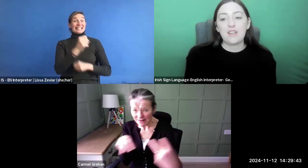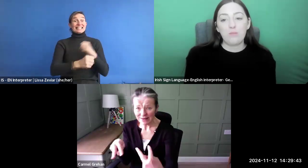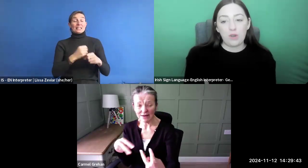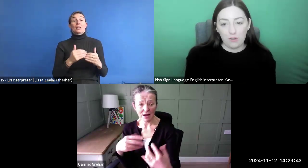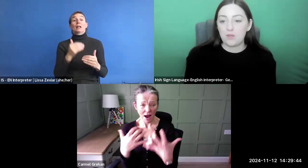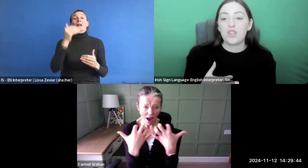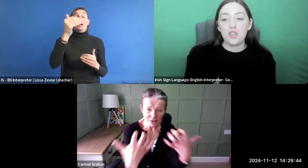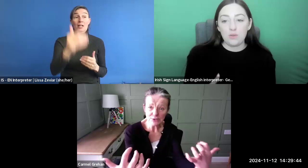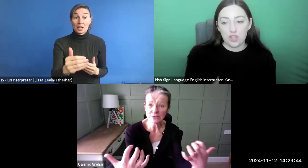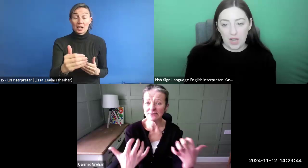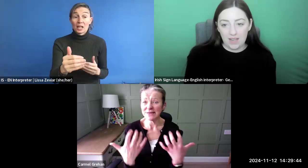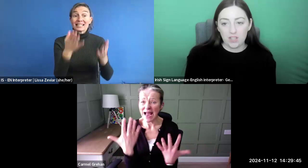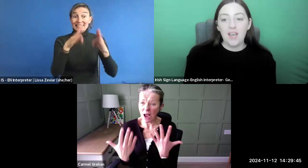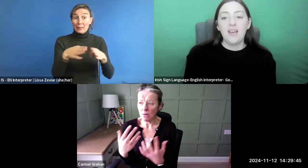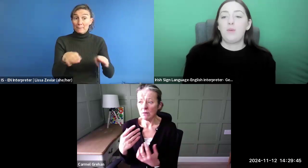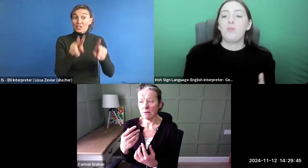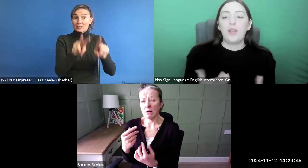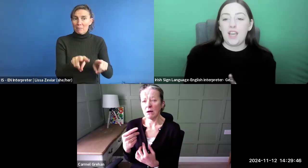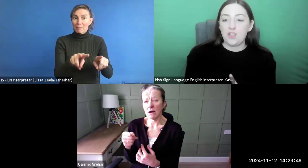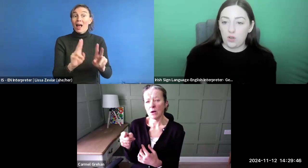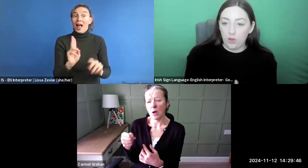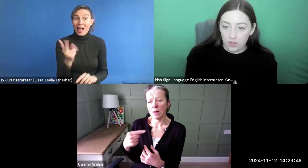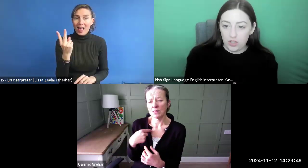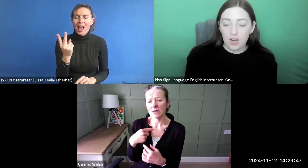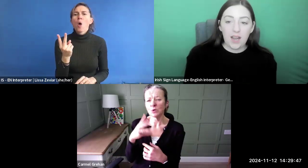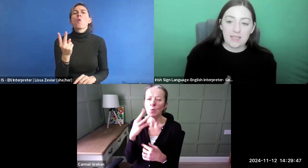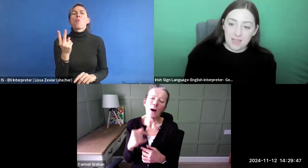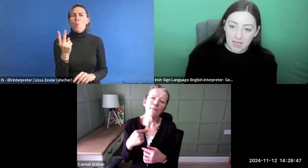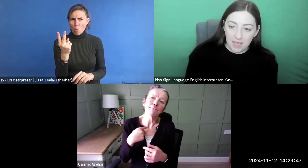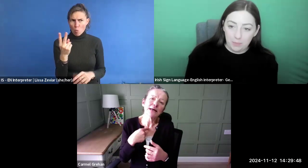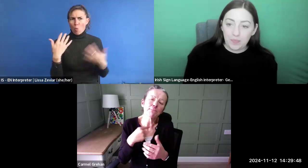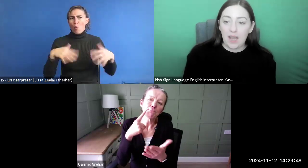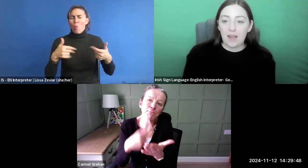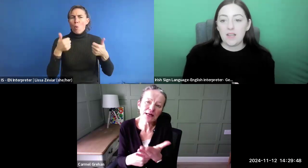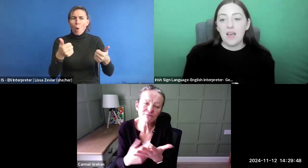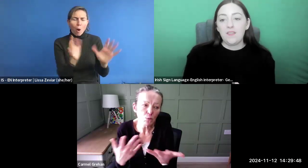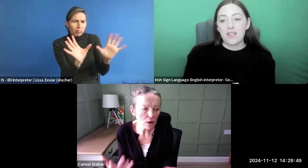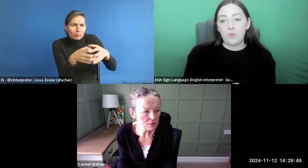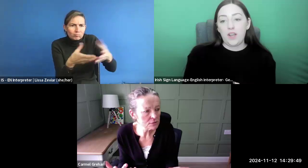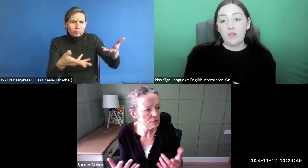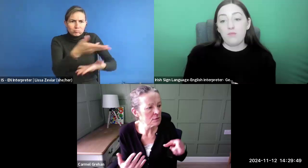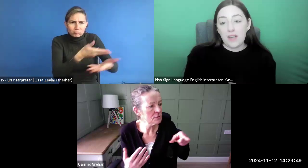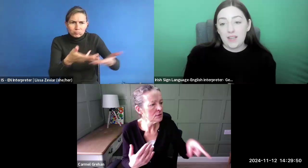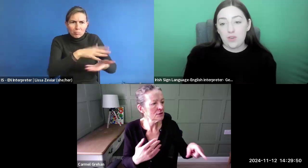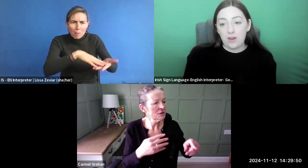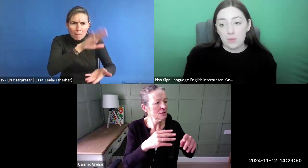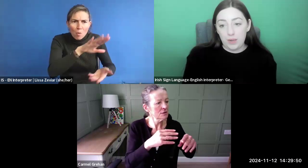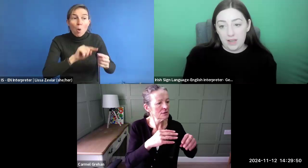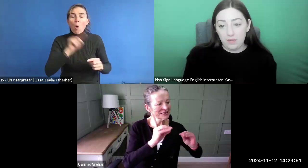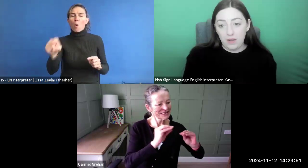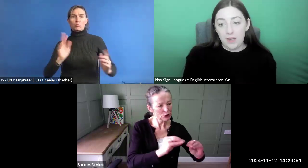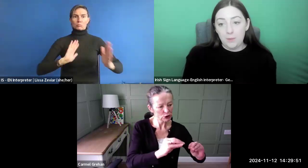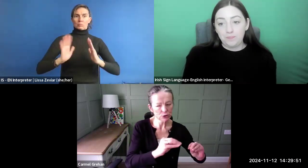definitely see an improvement. It was a huge change. They were more engaged with the culture as a team. And that's why I really